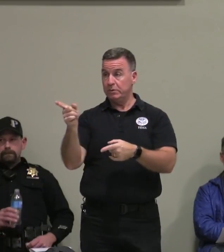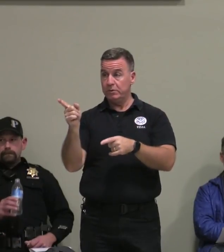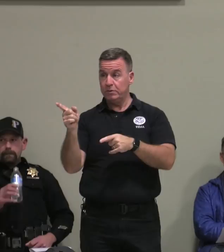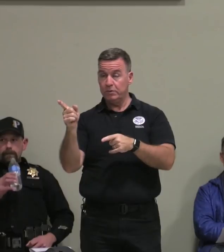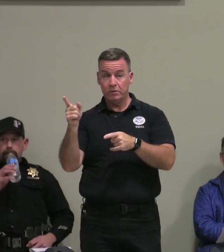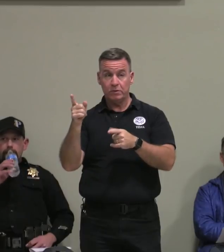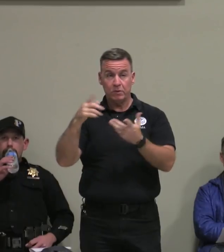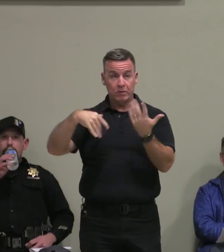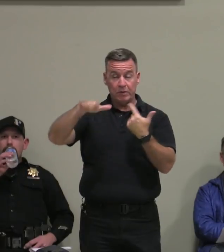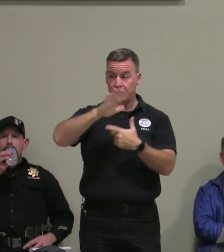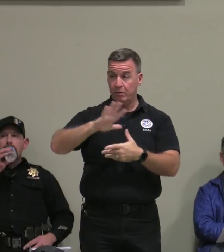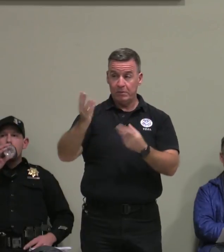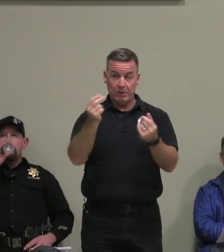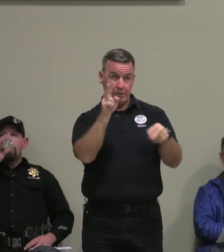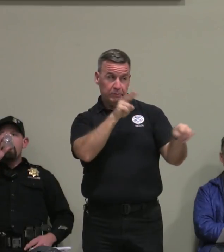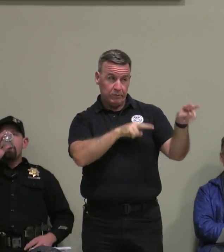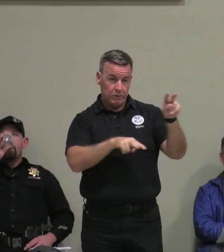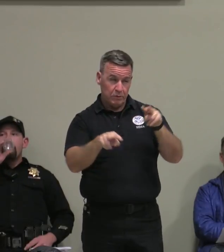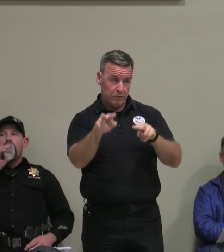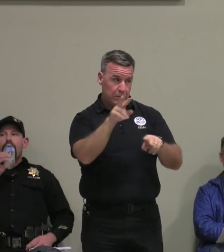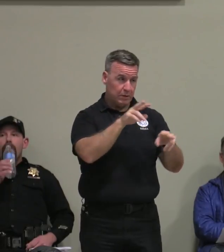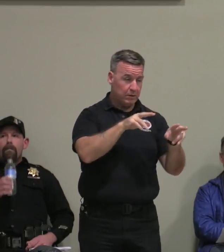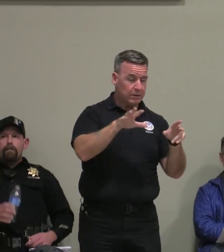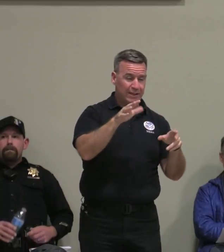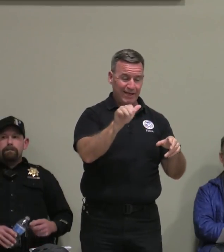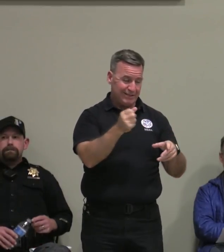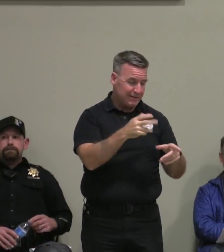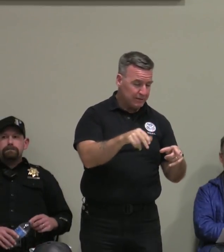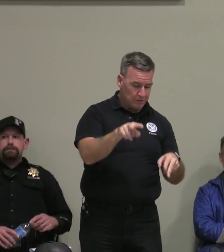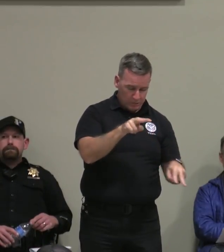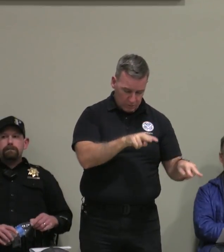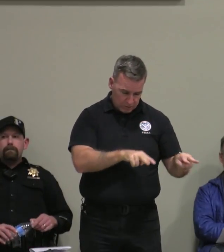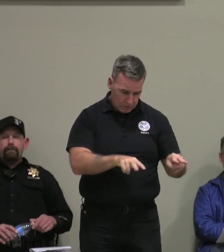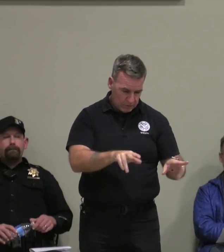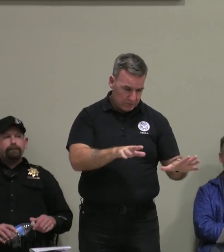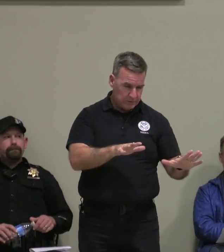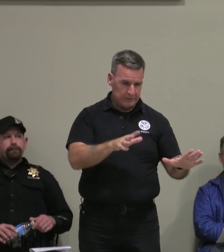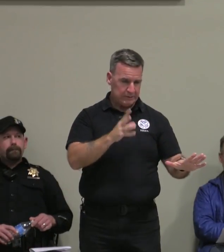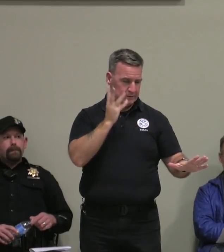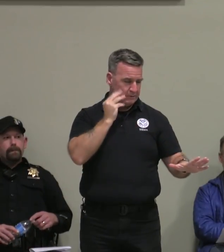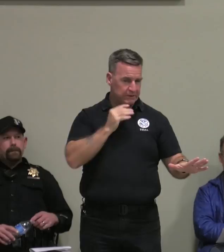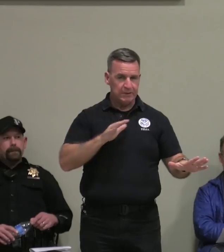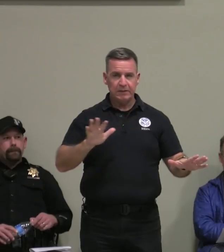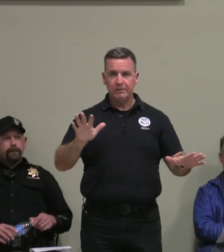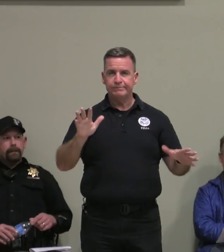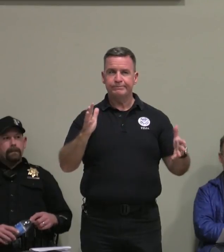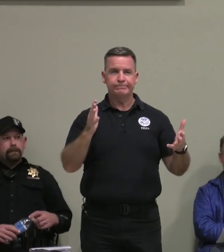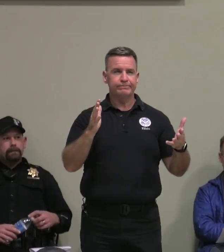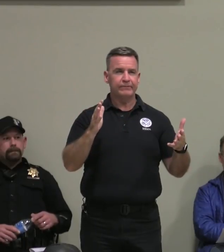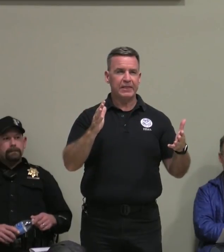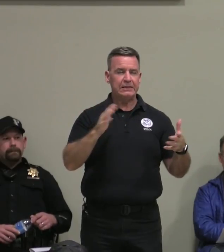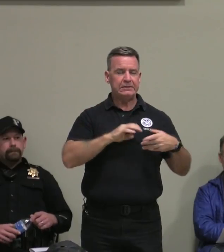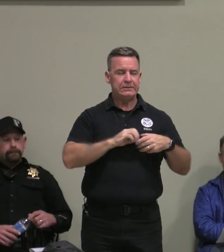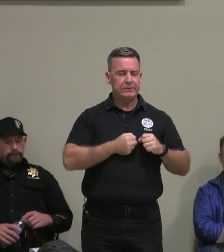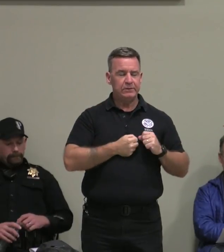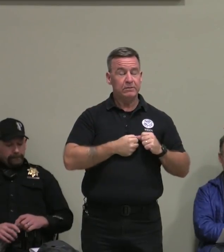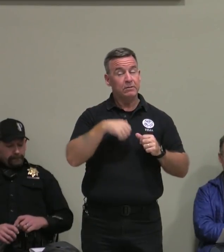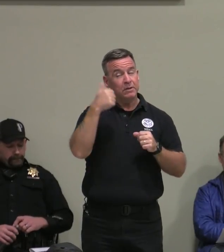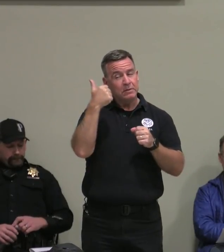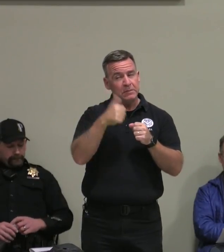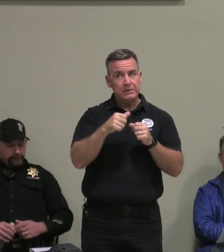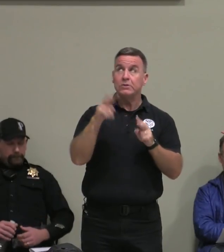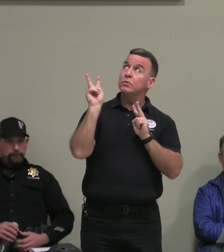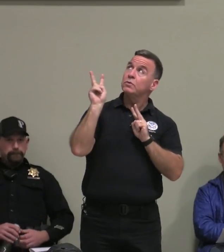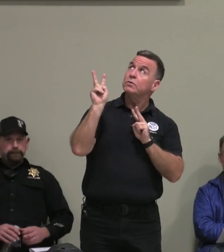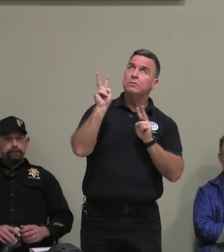looking at your property and you're viewing and you're looking at the ashes and you're looking down and you're experiencing your grief, remember to